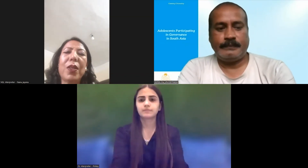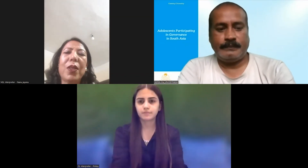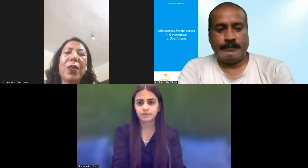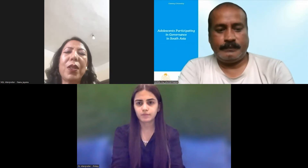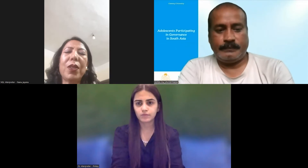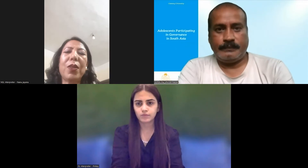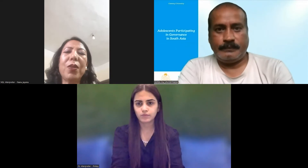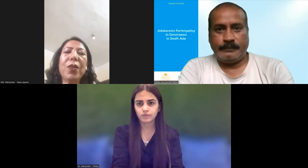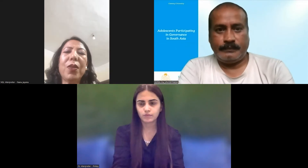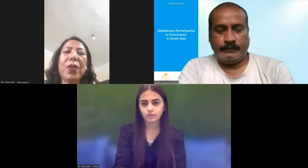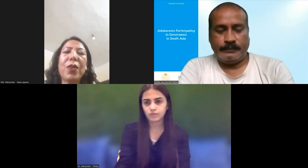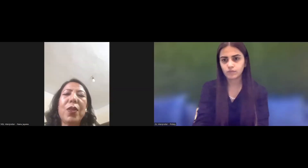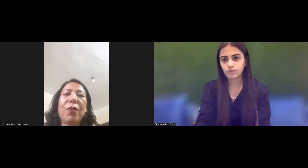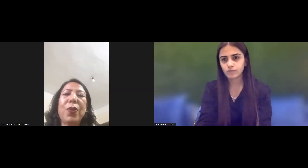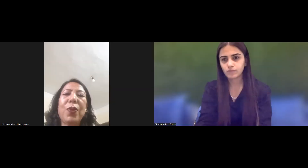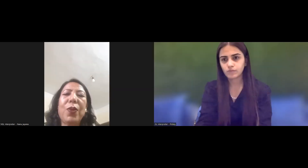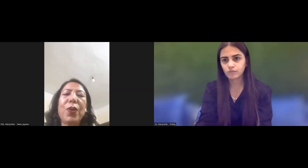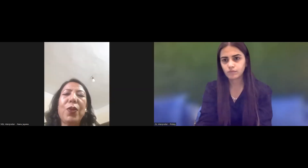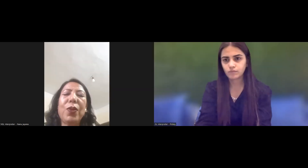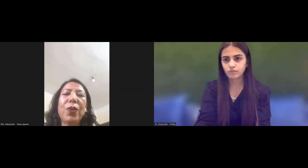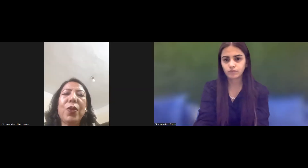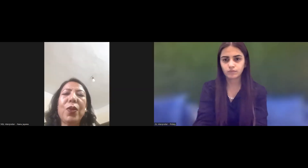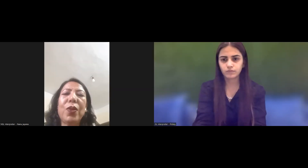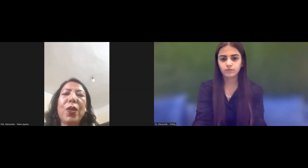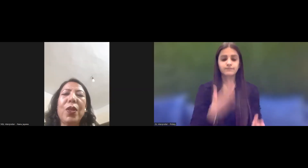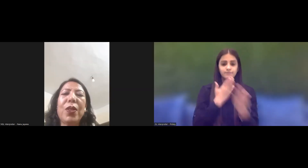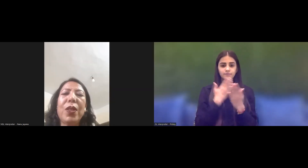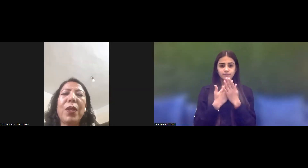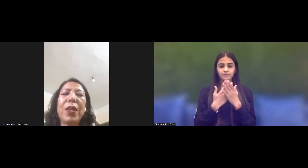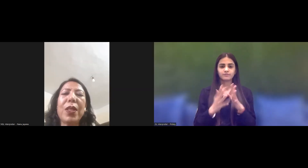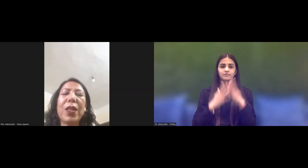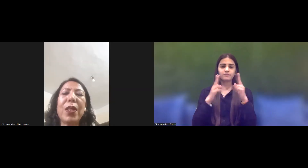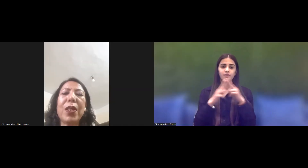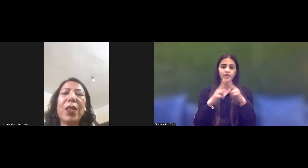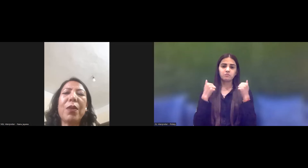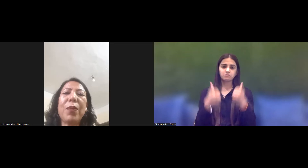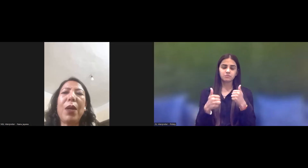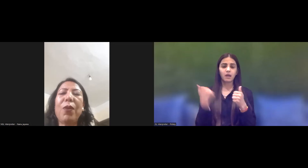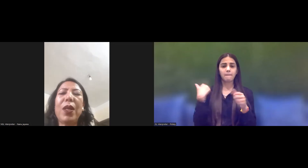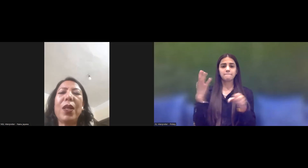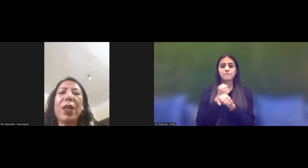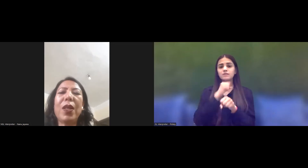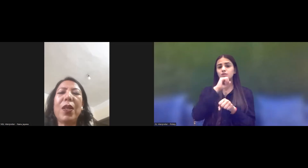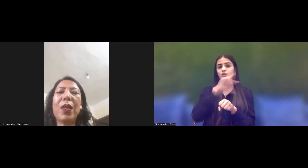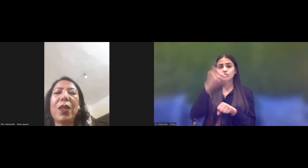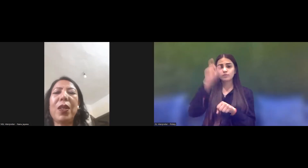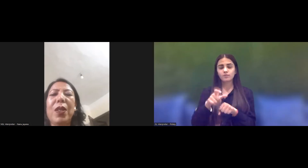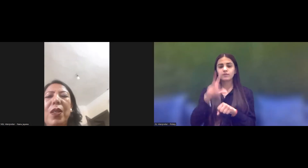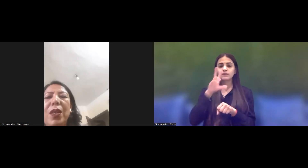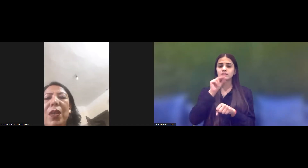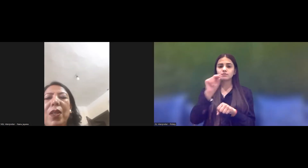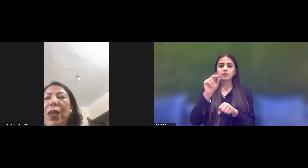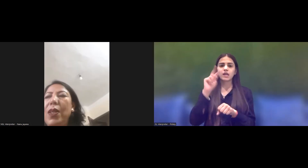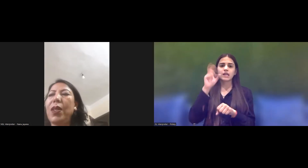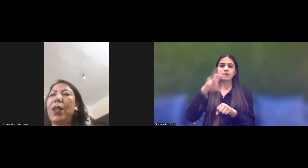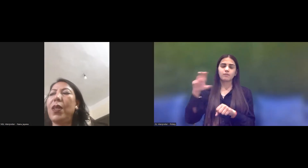Yeah, Pratima, thank you very much. I was missing a young person from Nepal speaking, so I'm